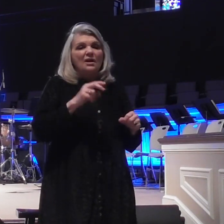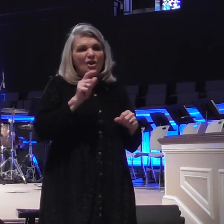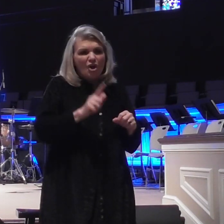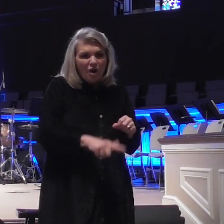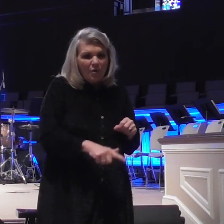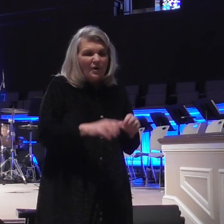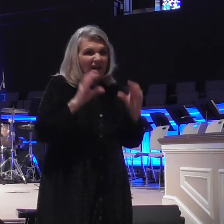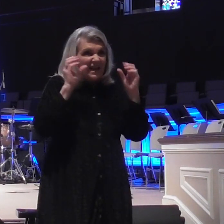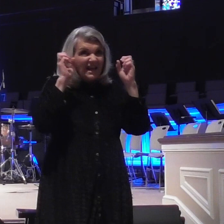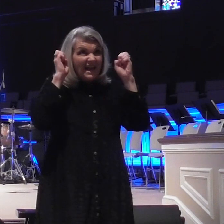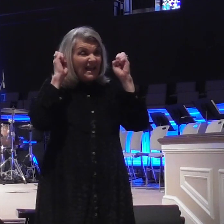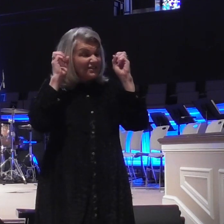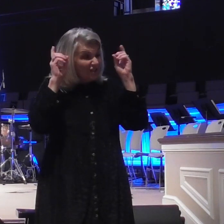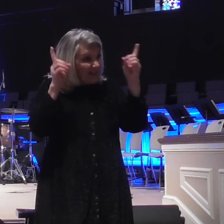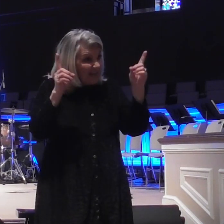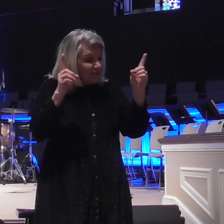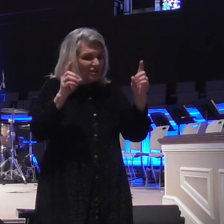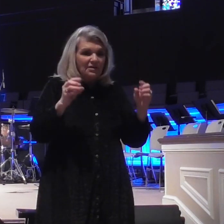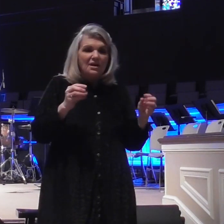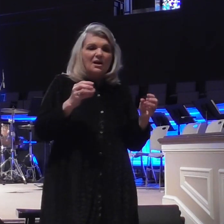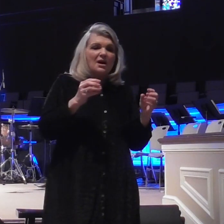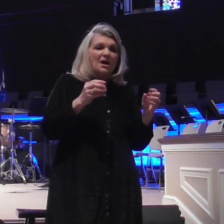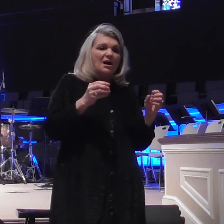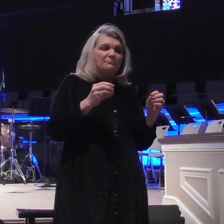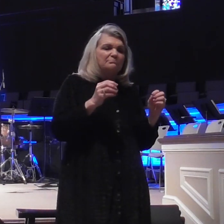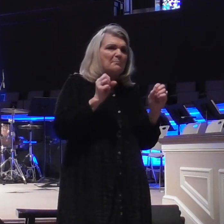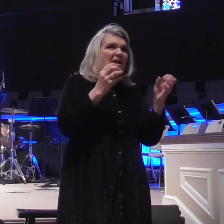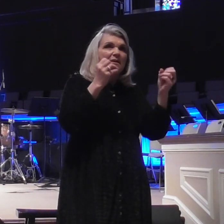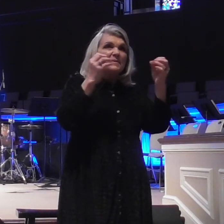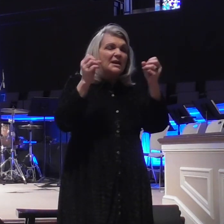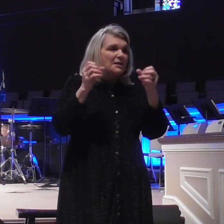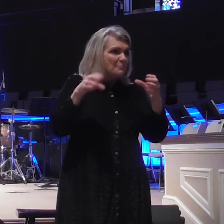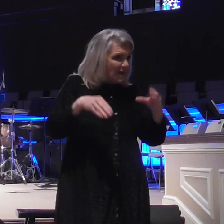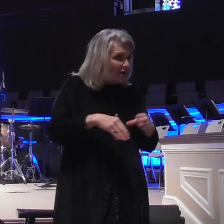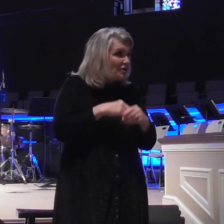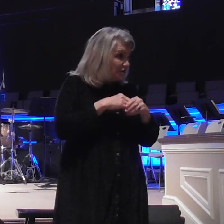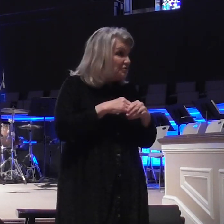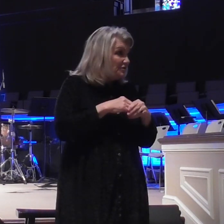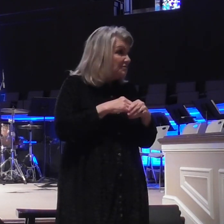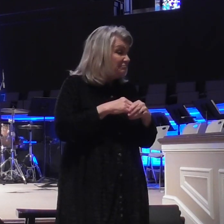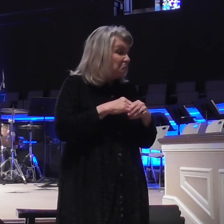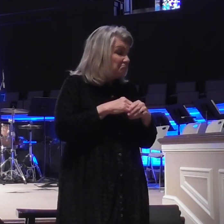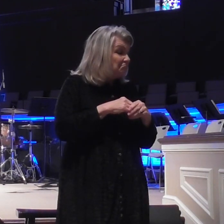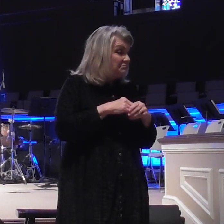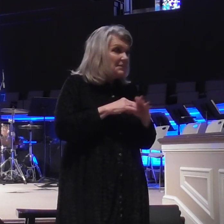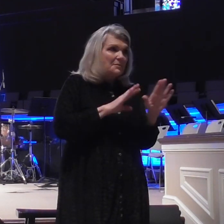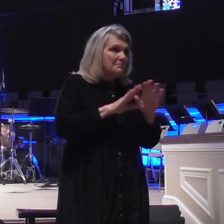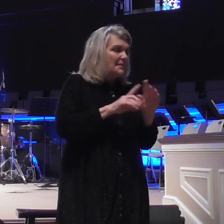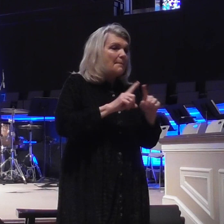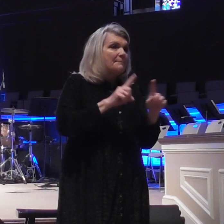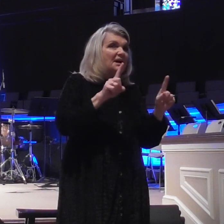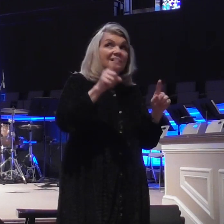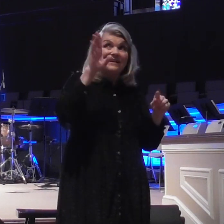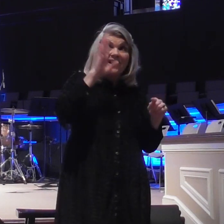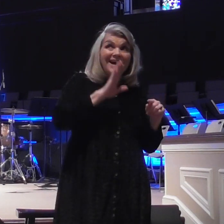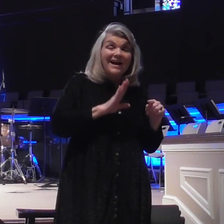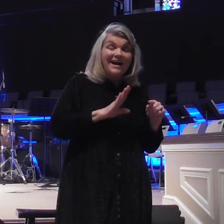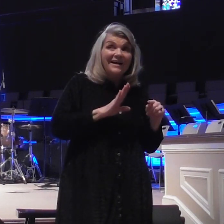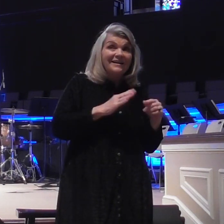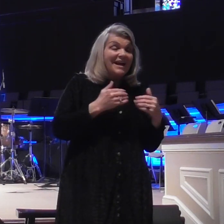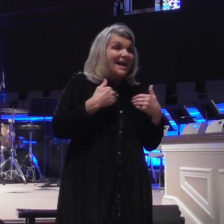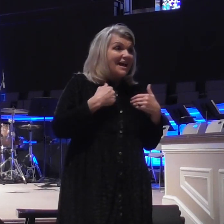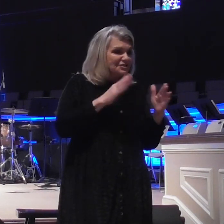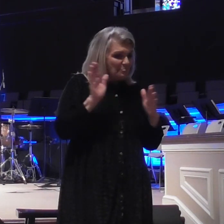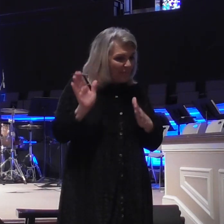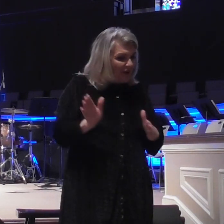Predicts multiple marriages. On and on and on and on. It goes, it's the wrong thing to do. God has a plan for sex.